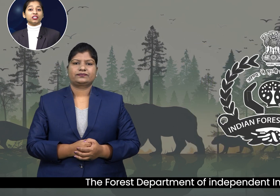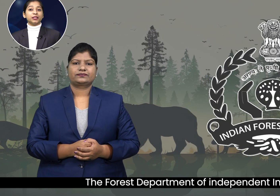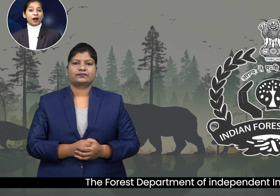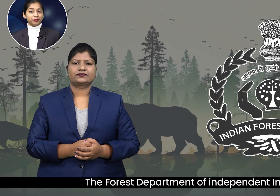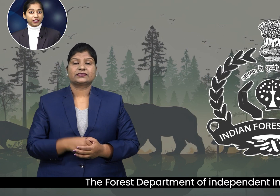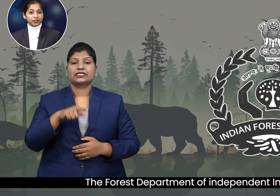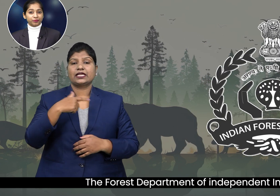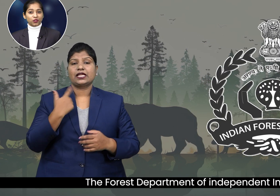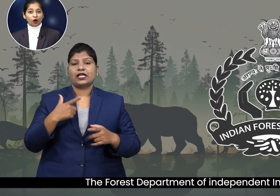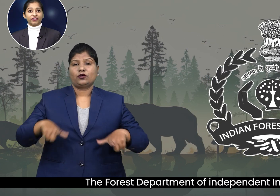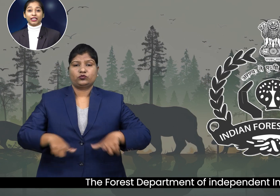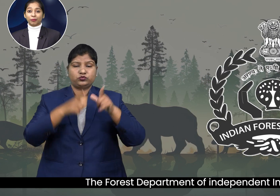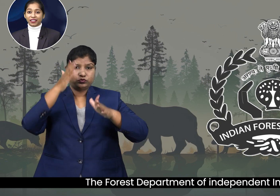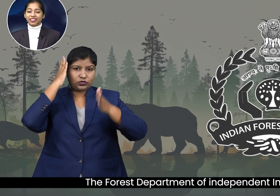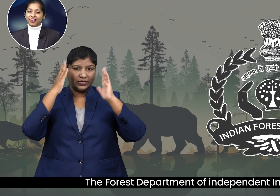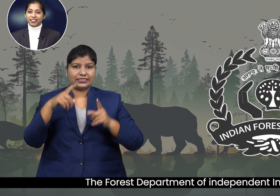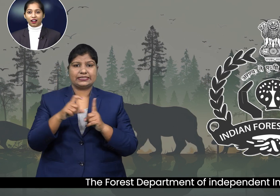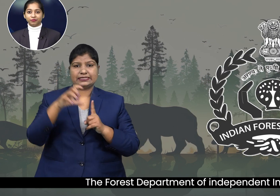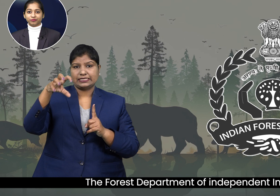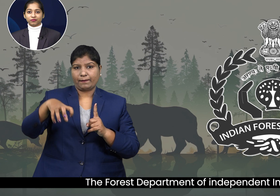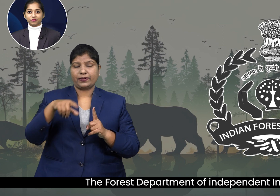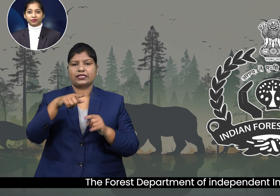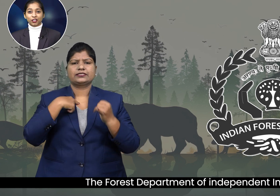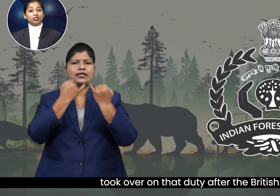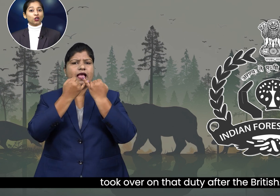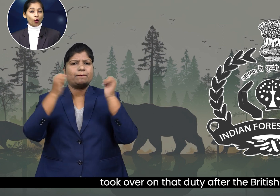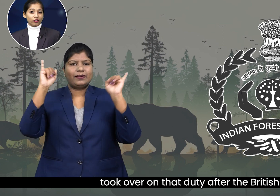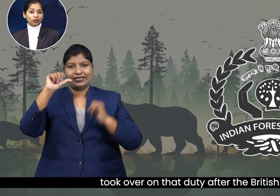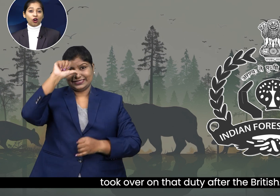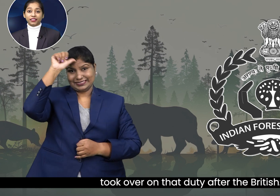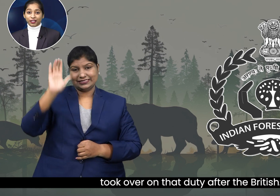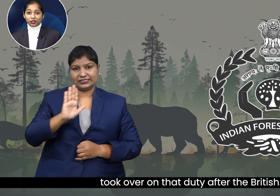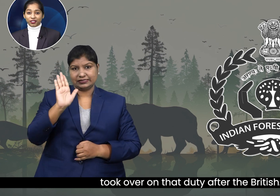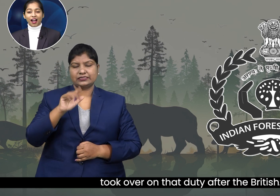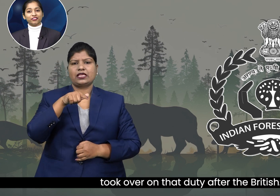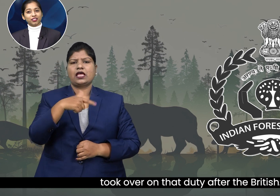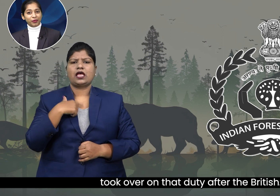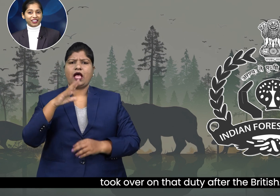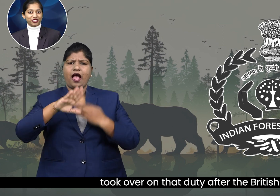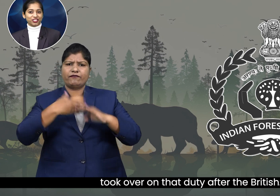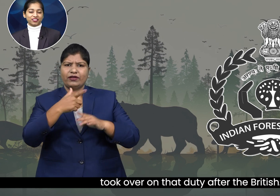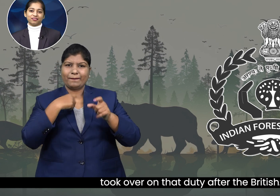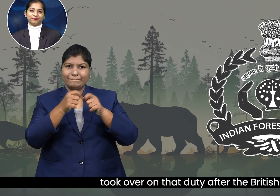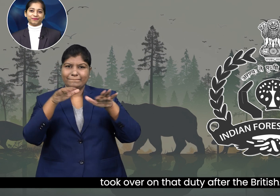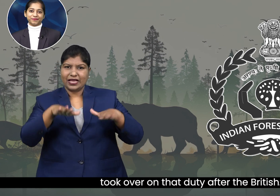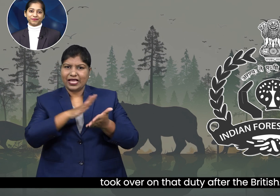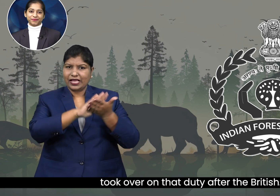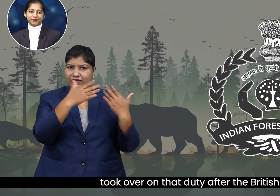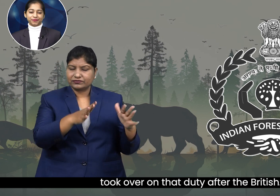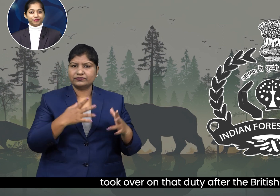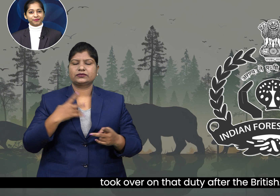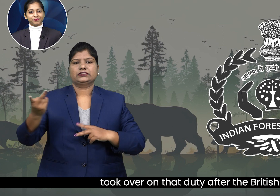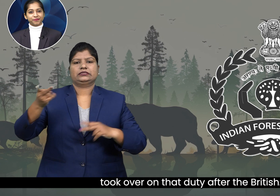The Forest Department of independent India took over on that duty after the British.